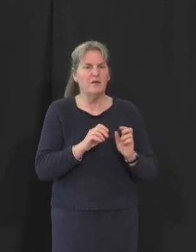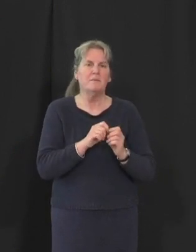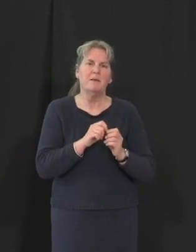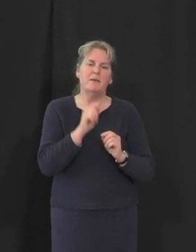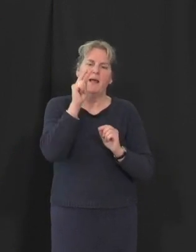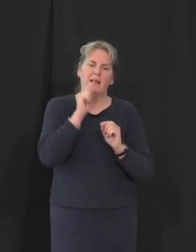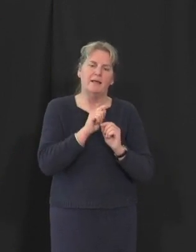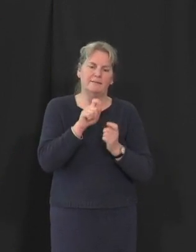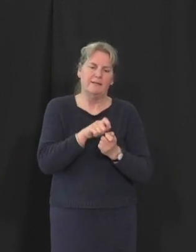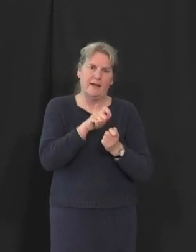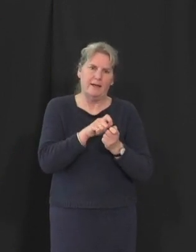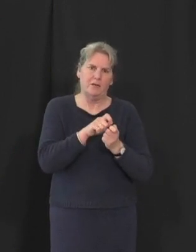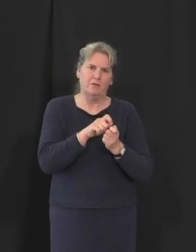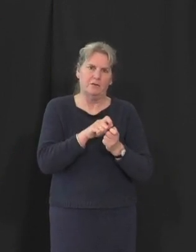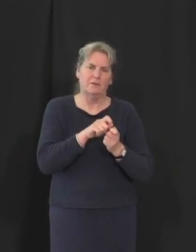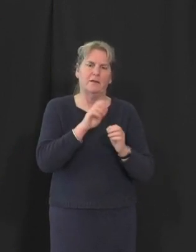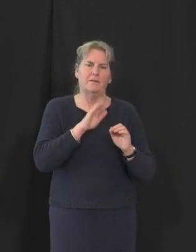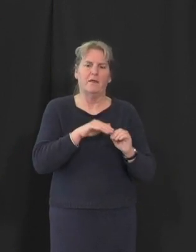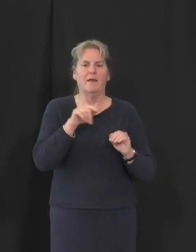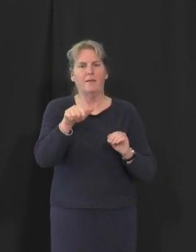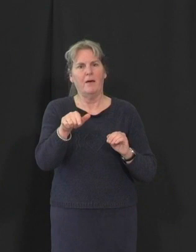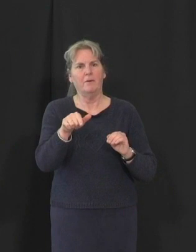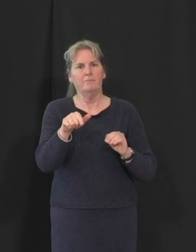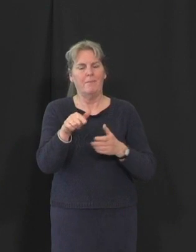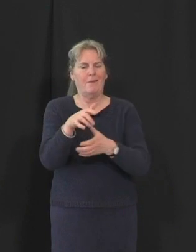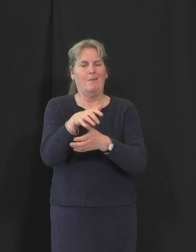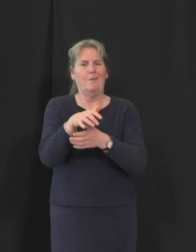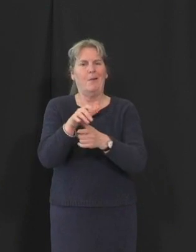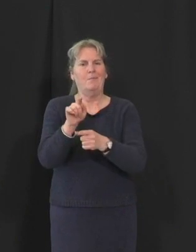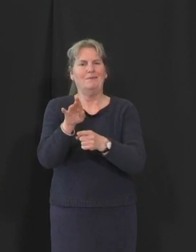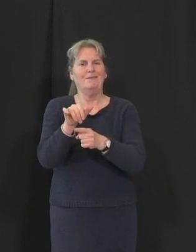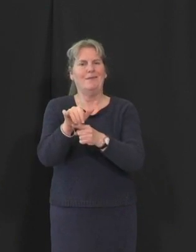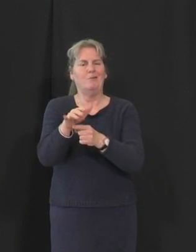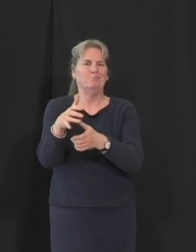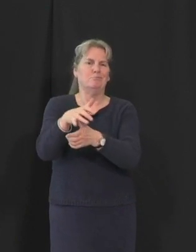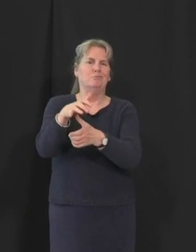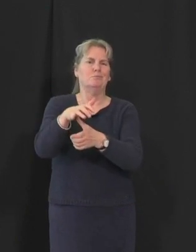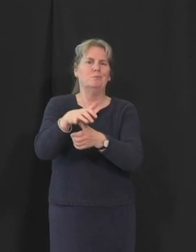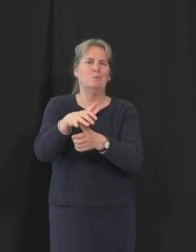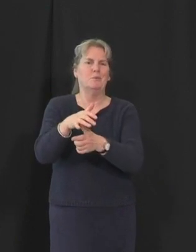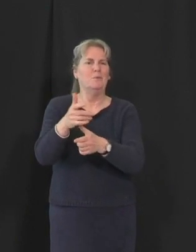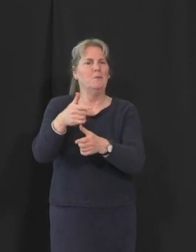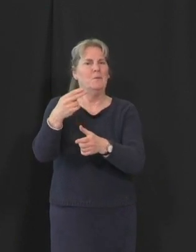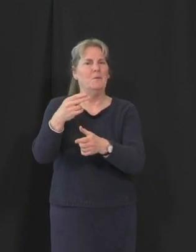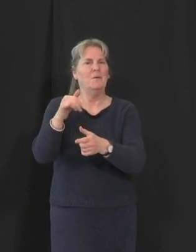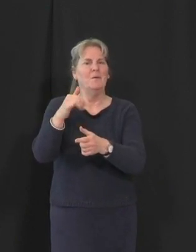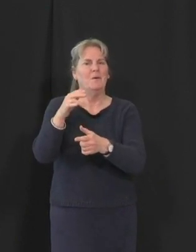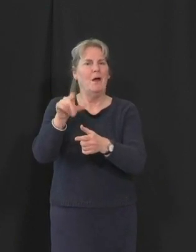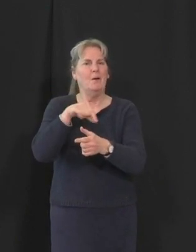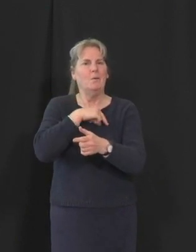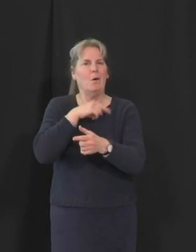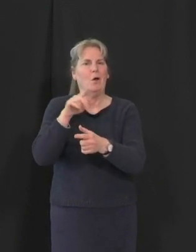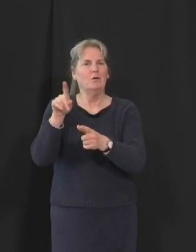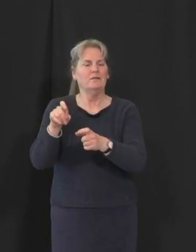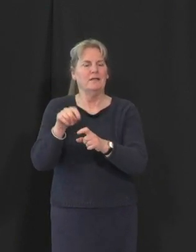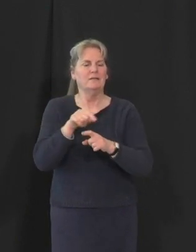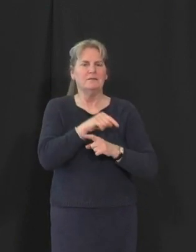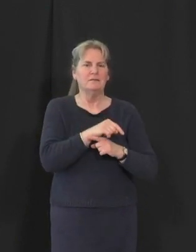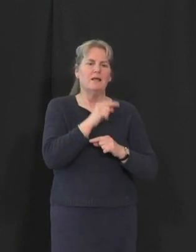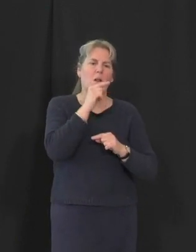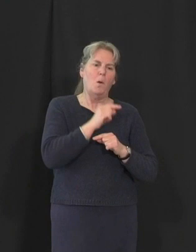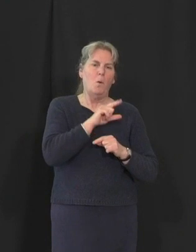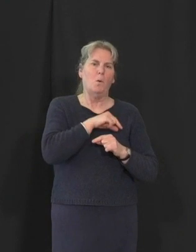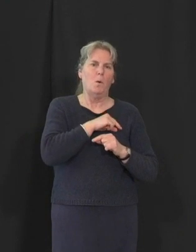may not be the same as the kind of the gold standard test that is done at the major center, the tertiary care centers and